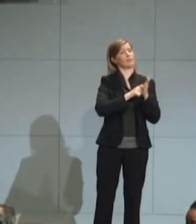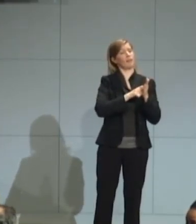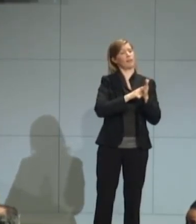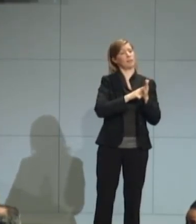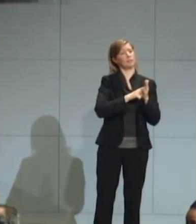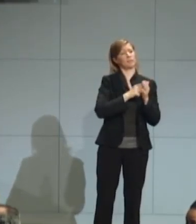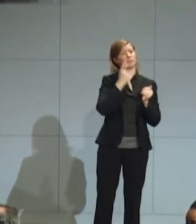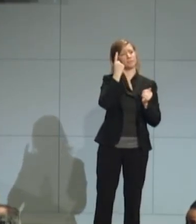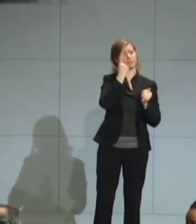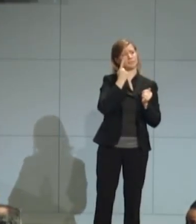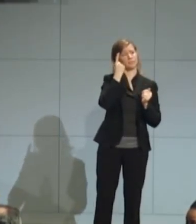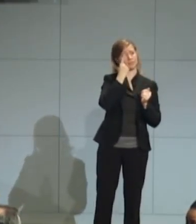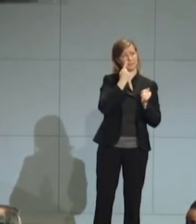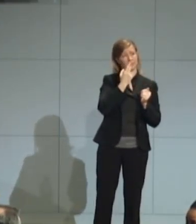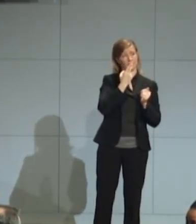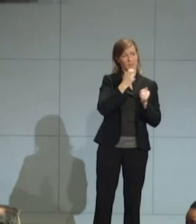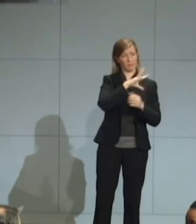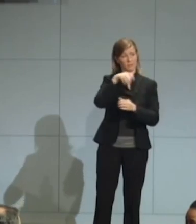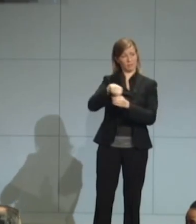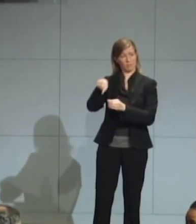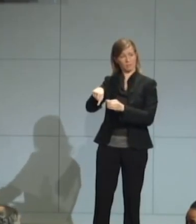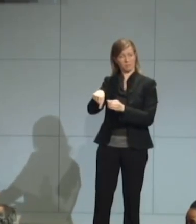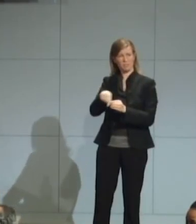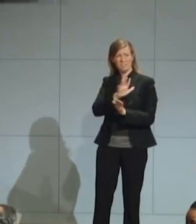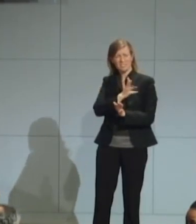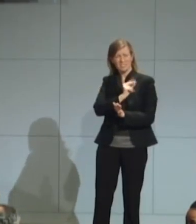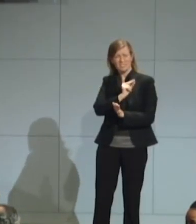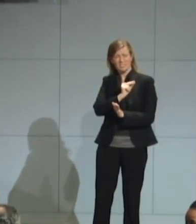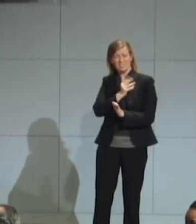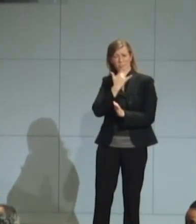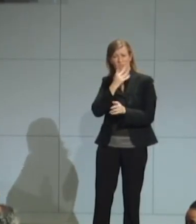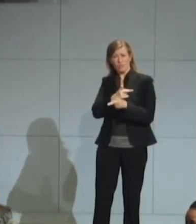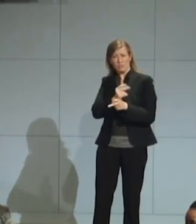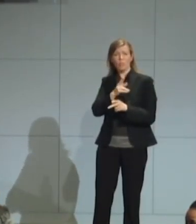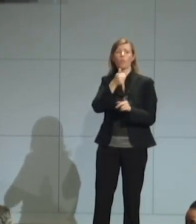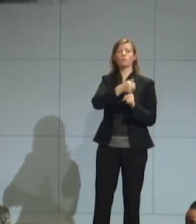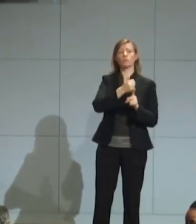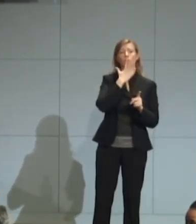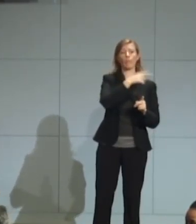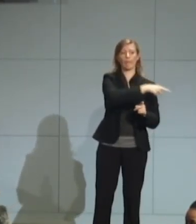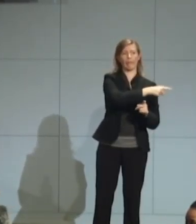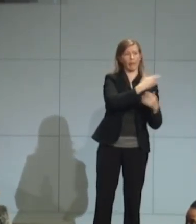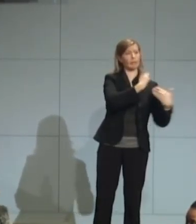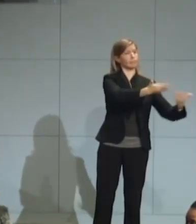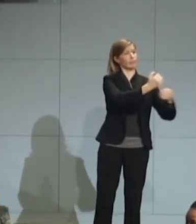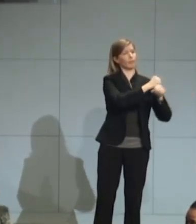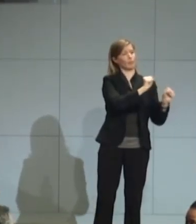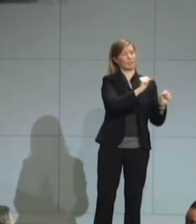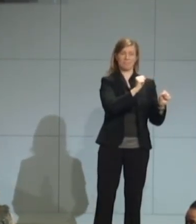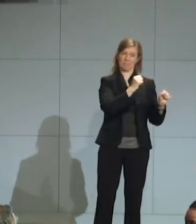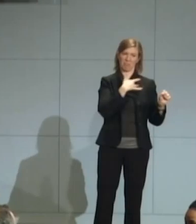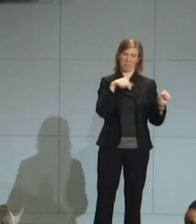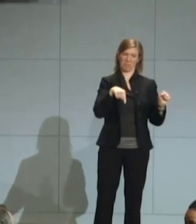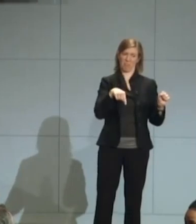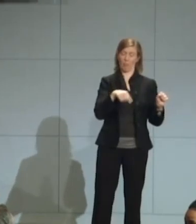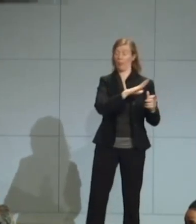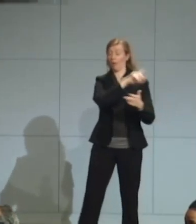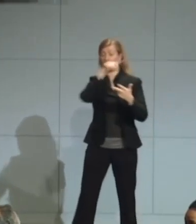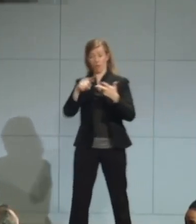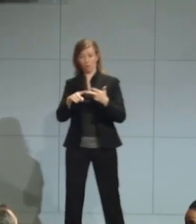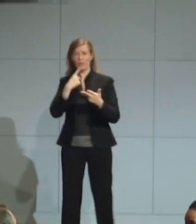and whether, if young William were to throw himself from that bridge, whether I would, in the manner